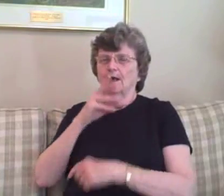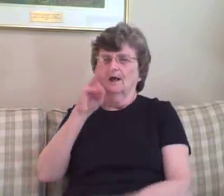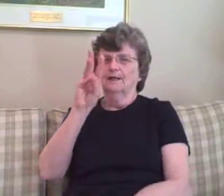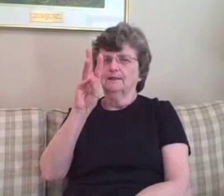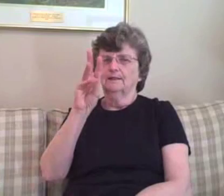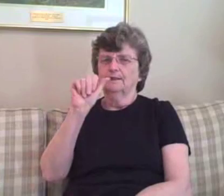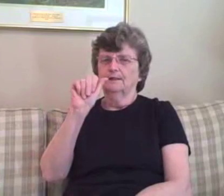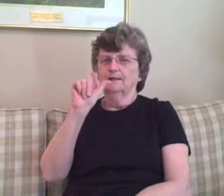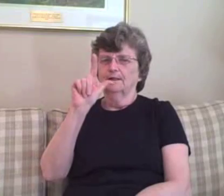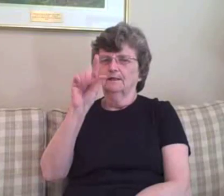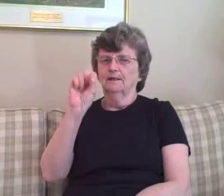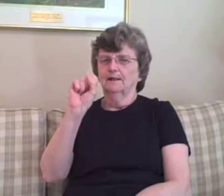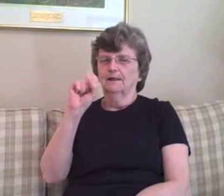Walsh,